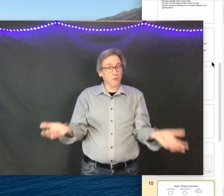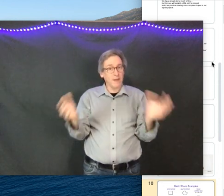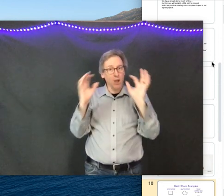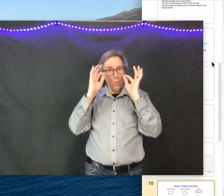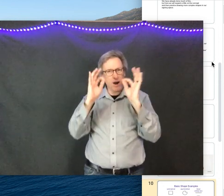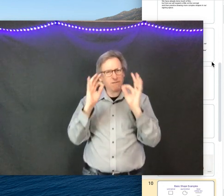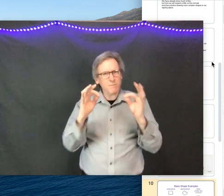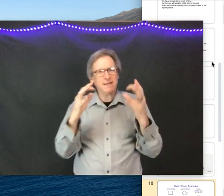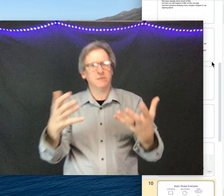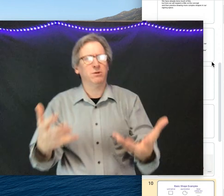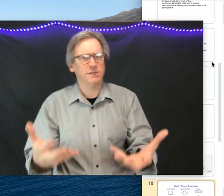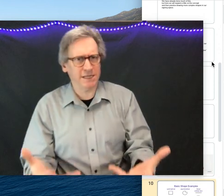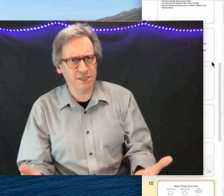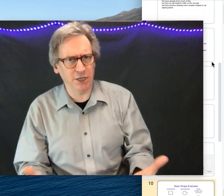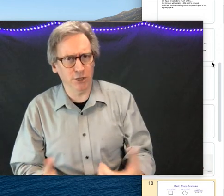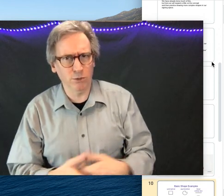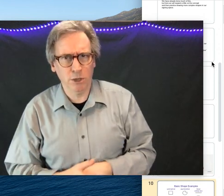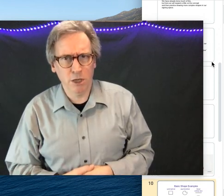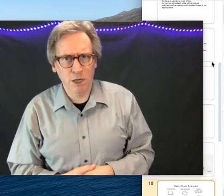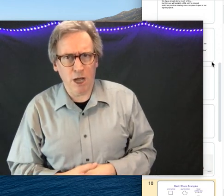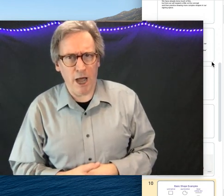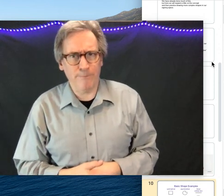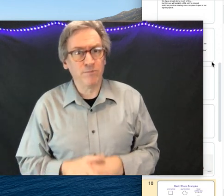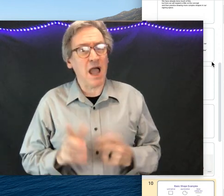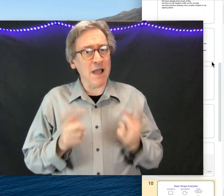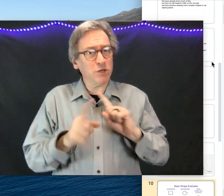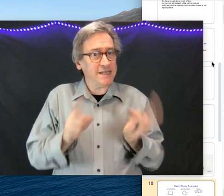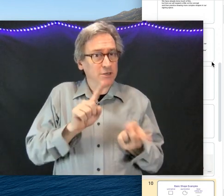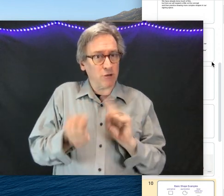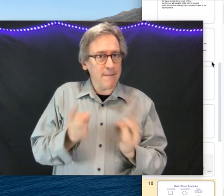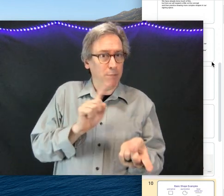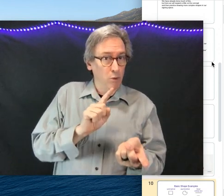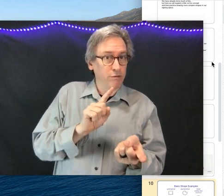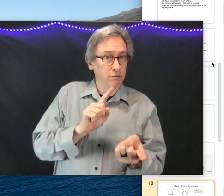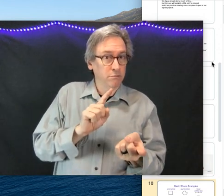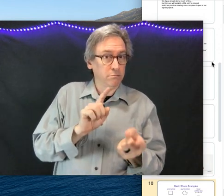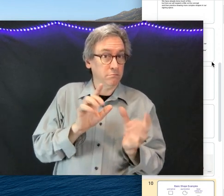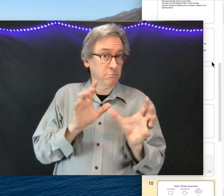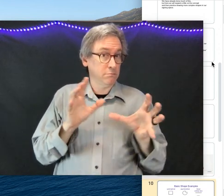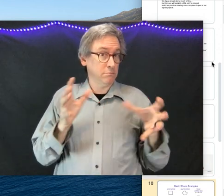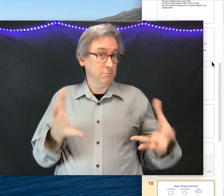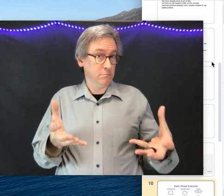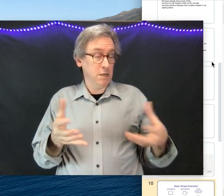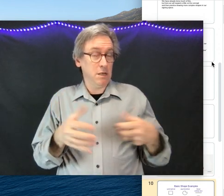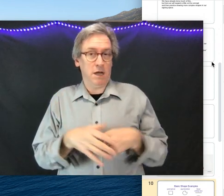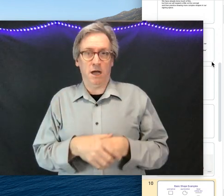So either way, whatever makes the most sense to you, I would say try both.